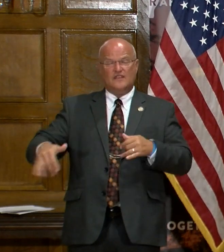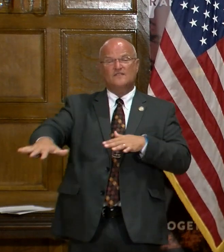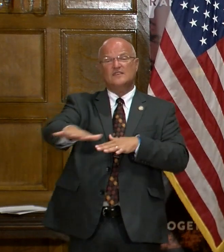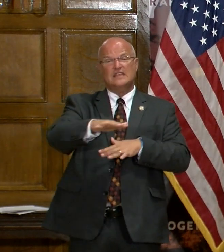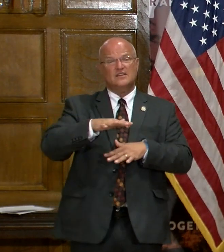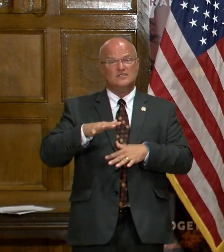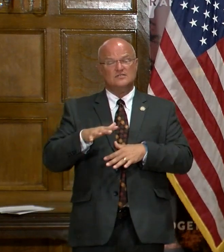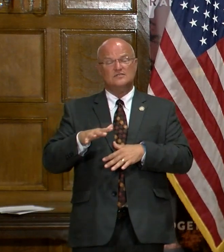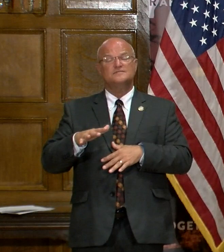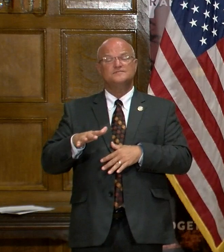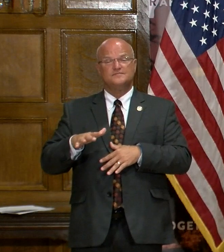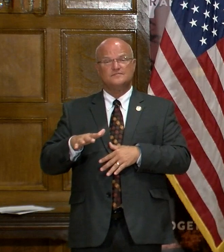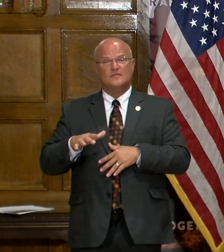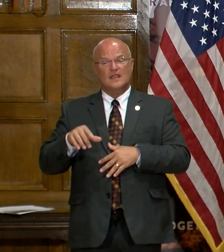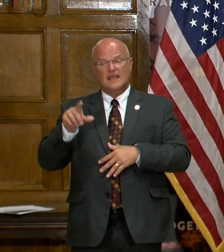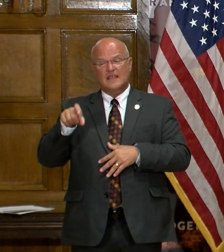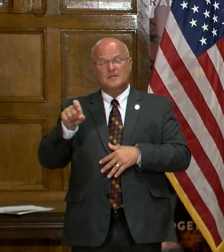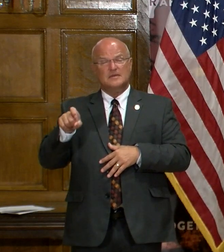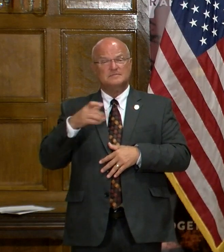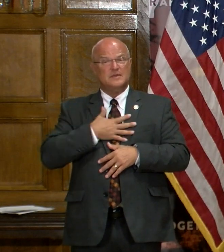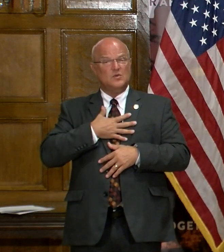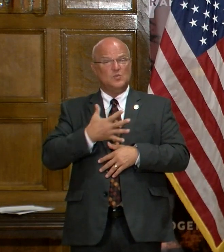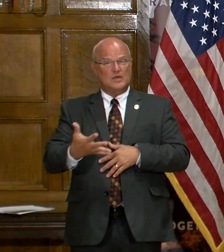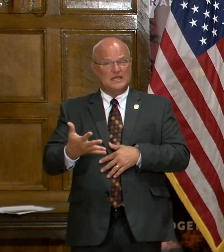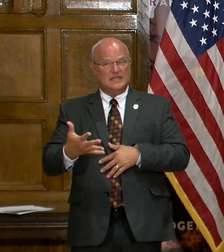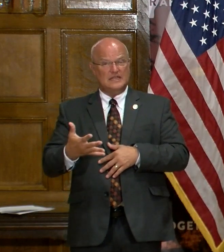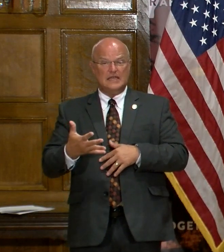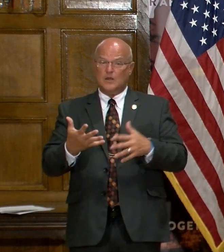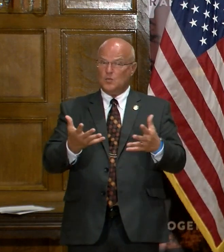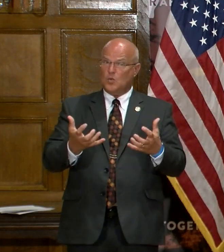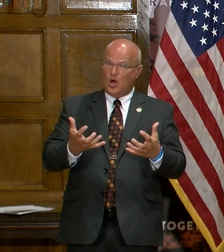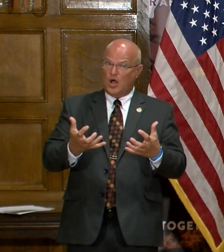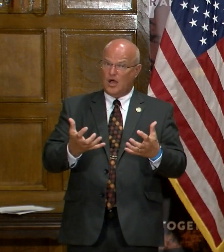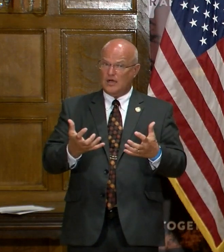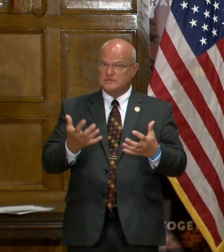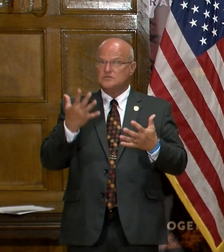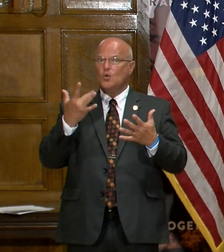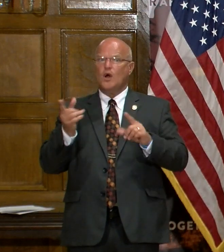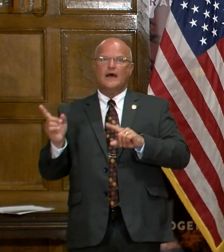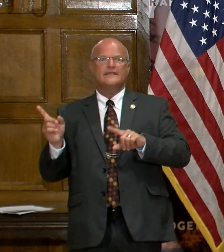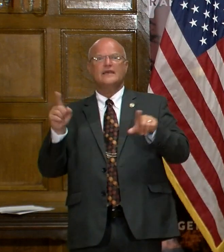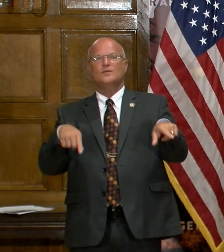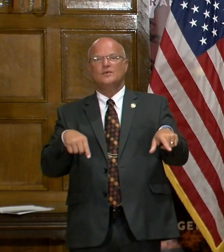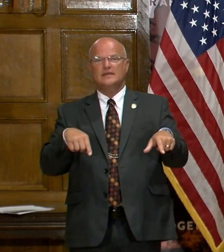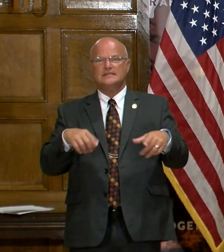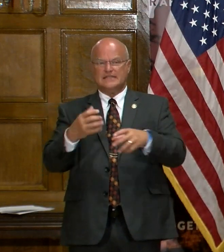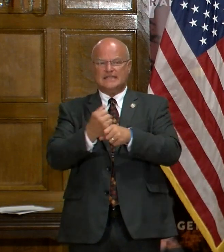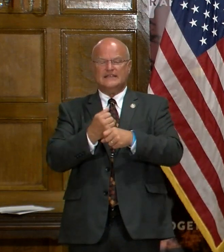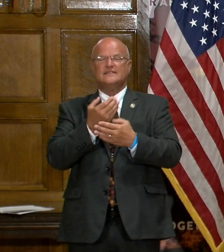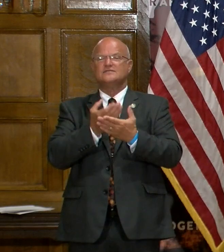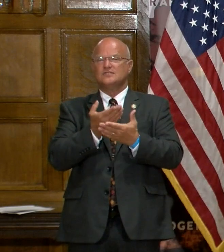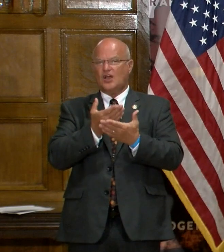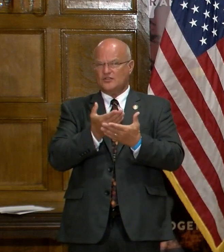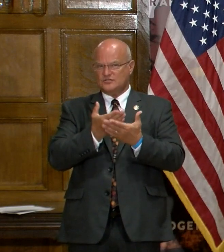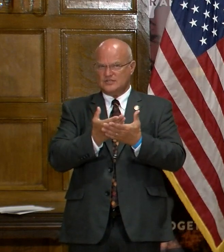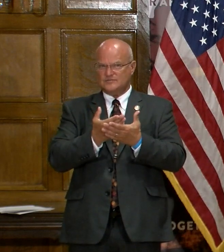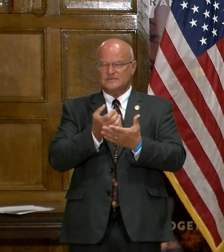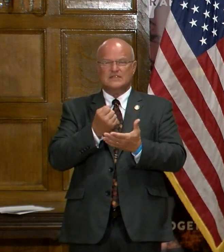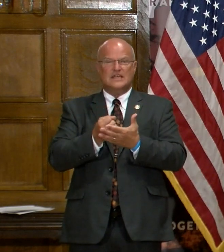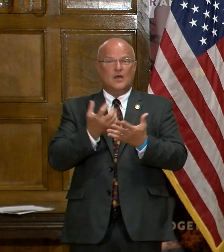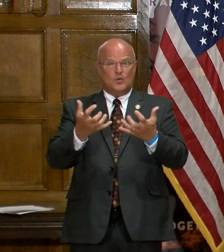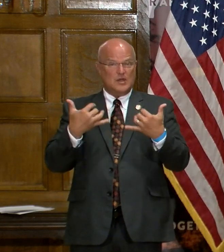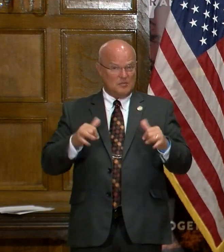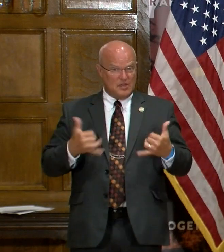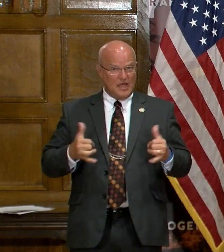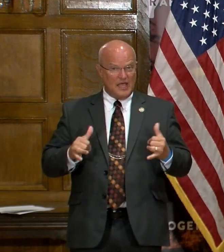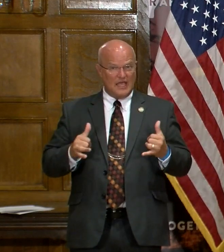field. One, they have to be willing to do it, and they want to do it. That's why they went to get their scholarship, and they want to